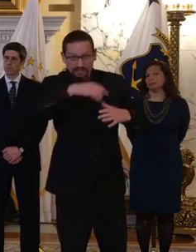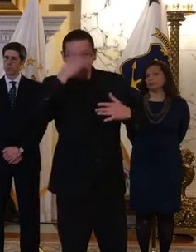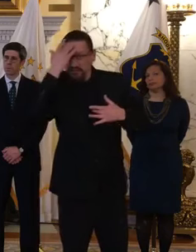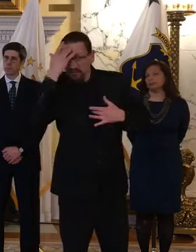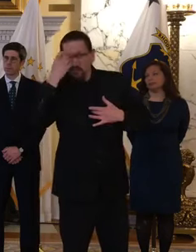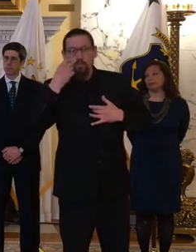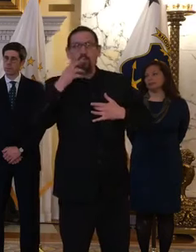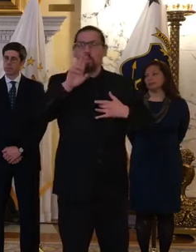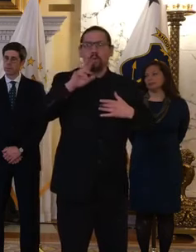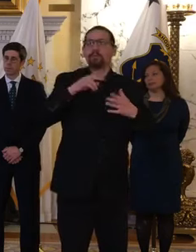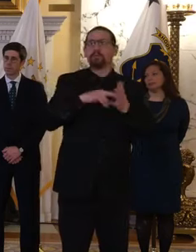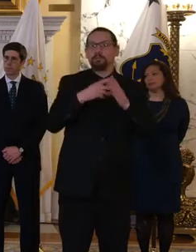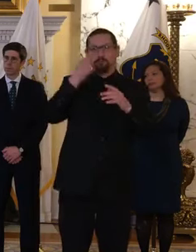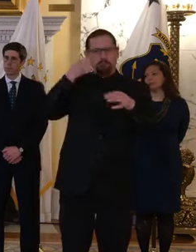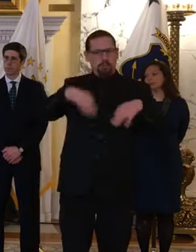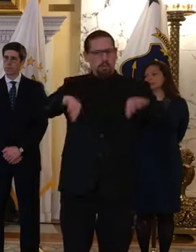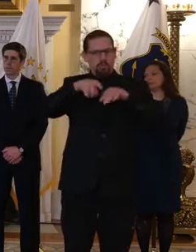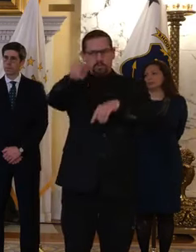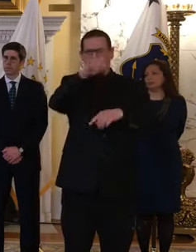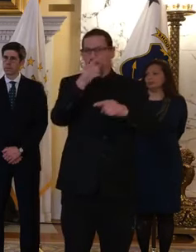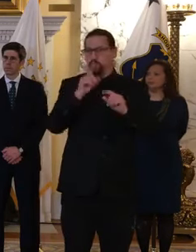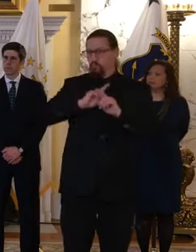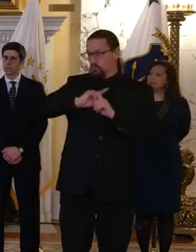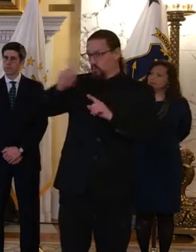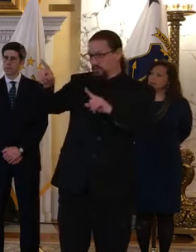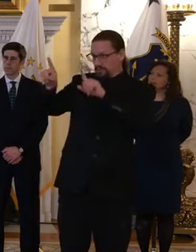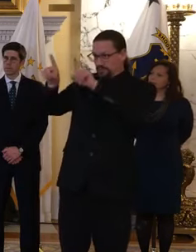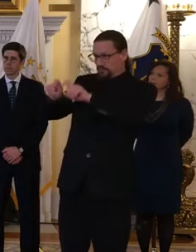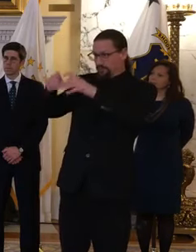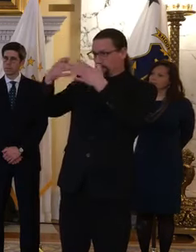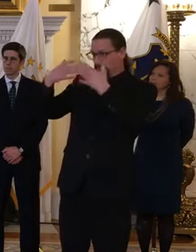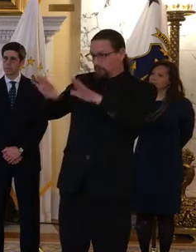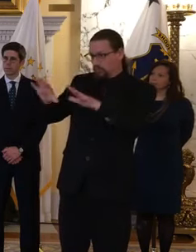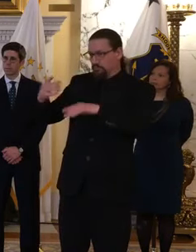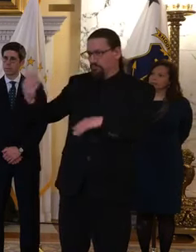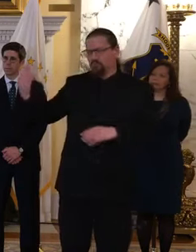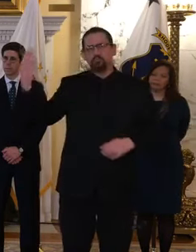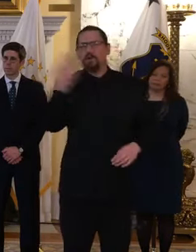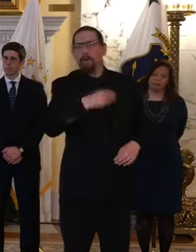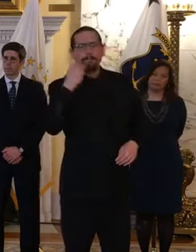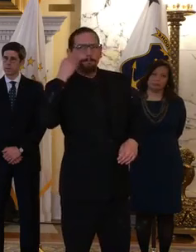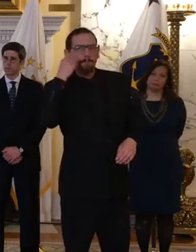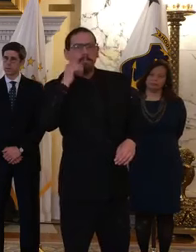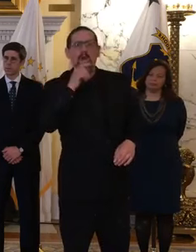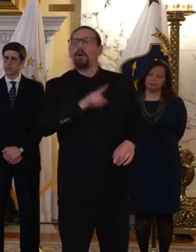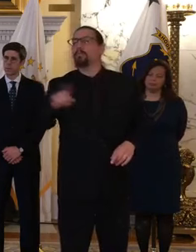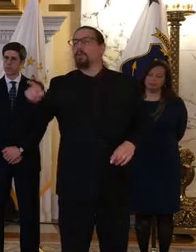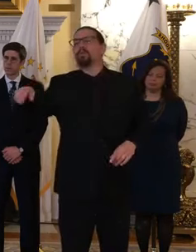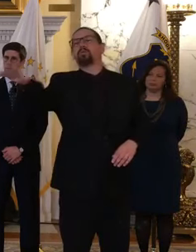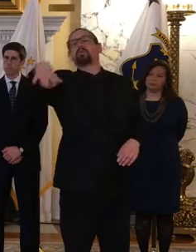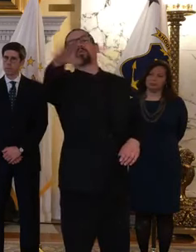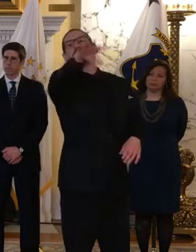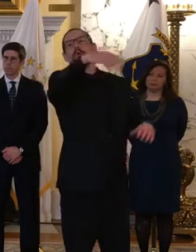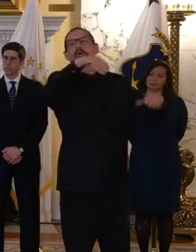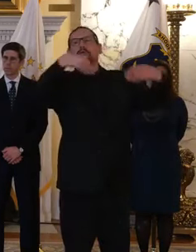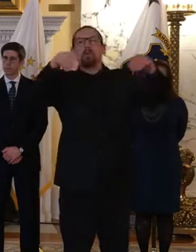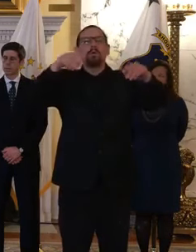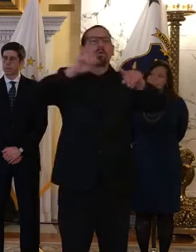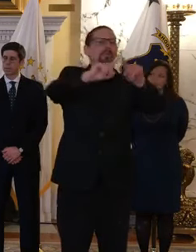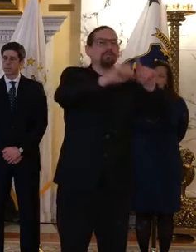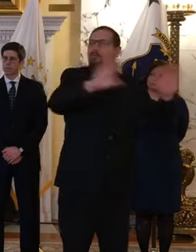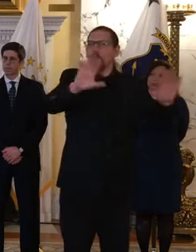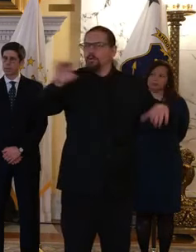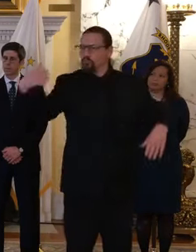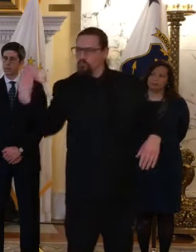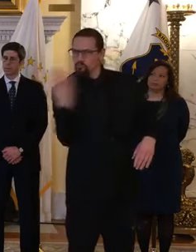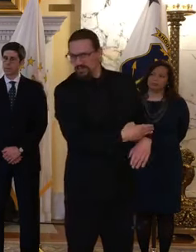other people. This even includes the people you live with. To the extent that you can, keep a